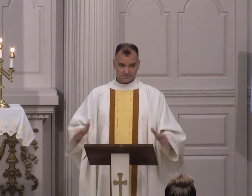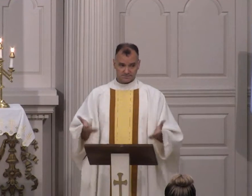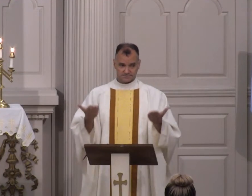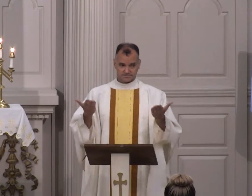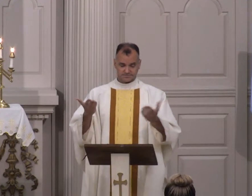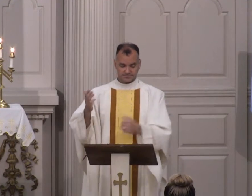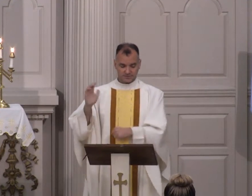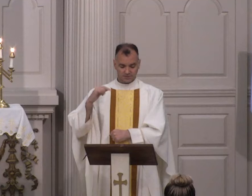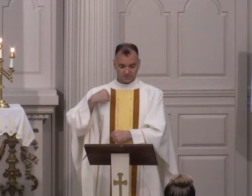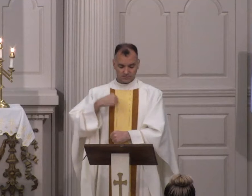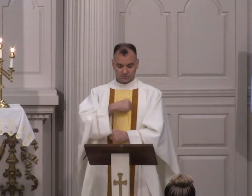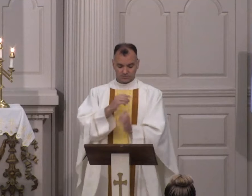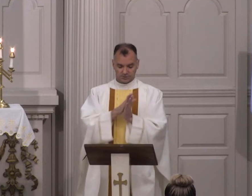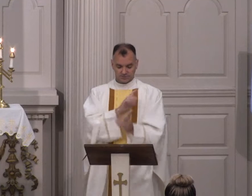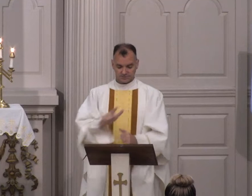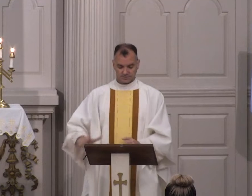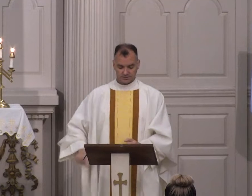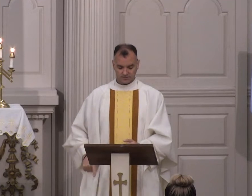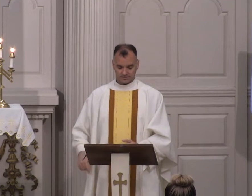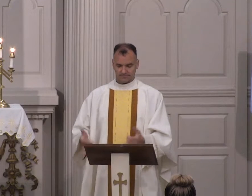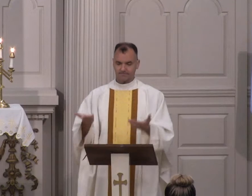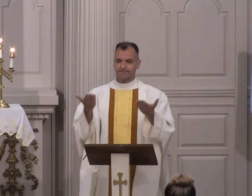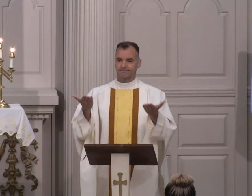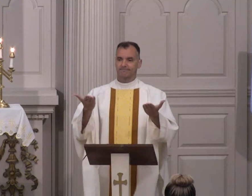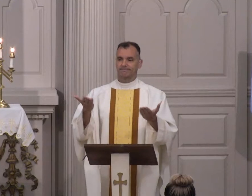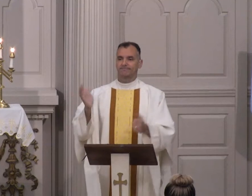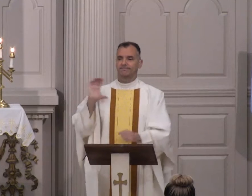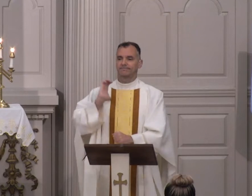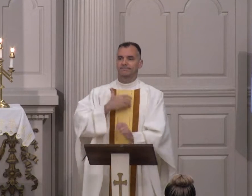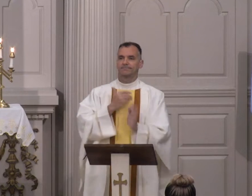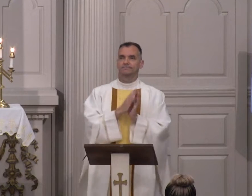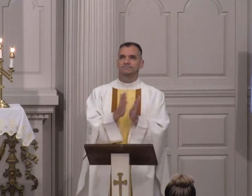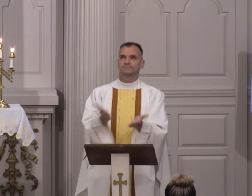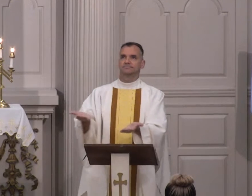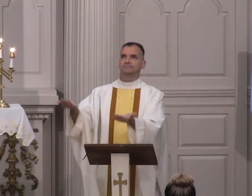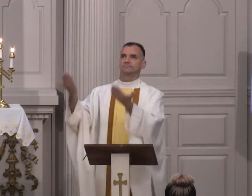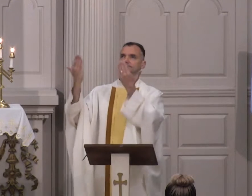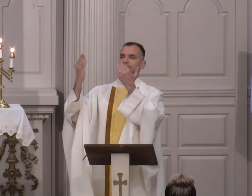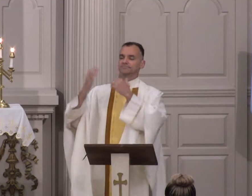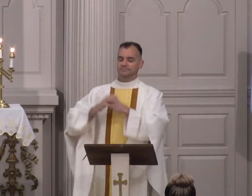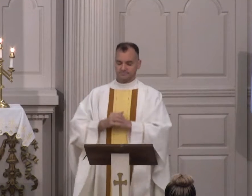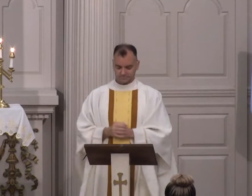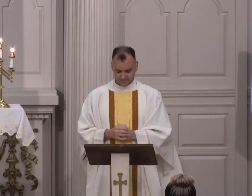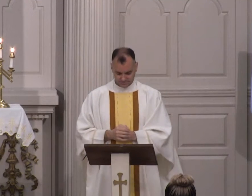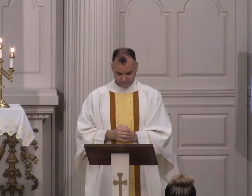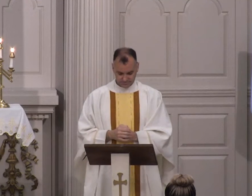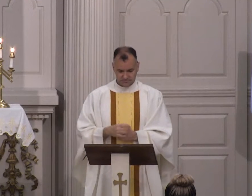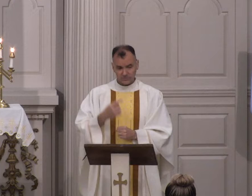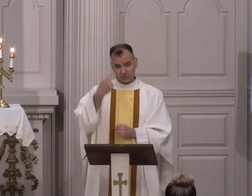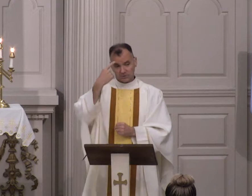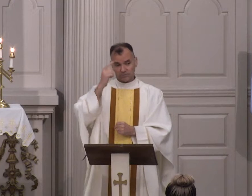For world peace, we pray to the Lord. Hear our prayer.